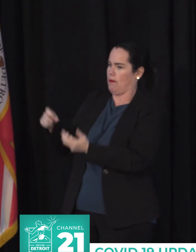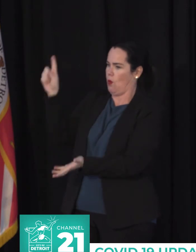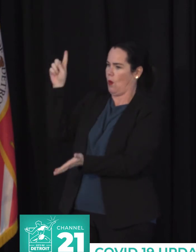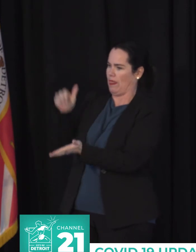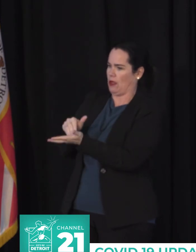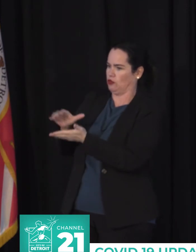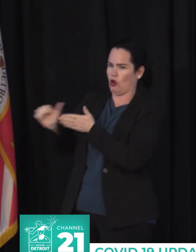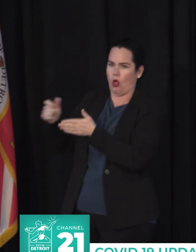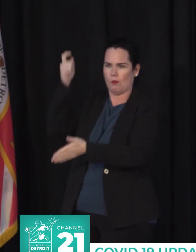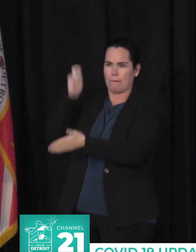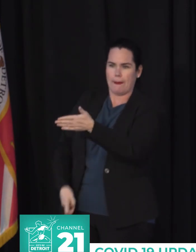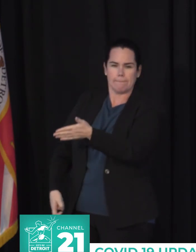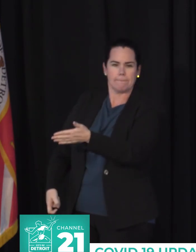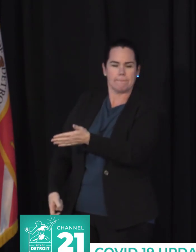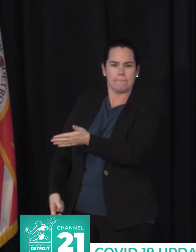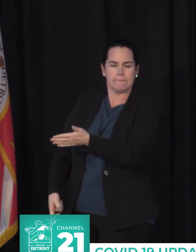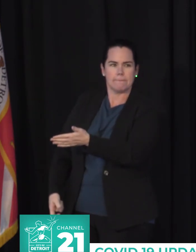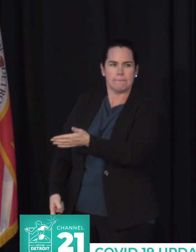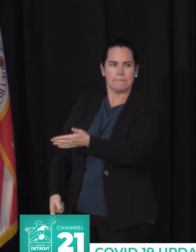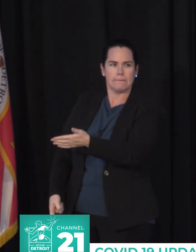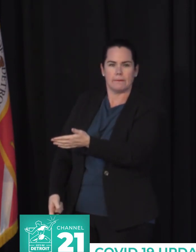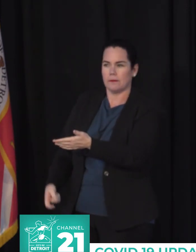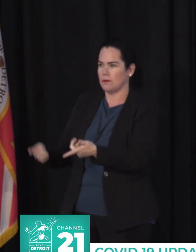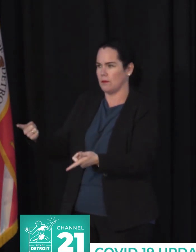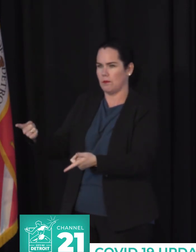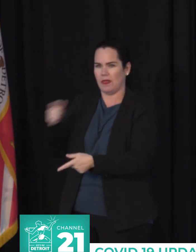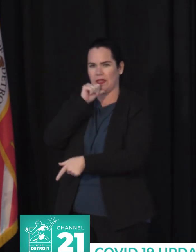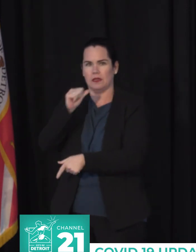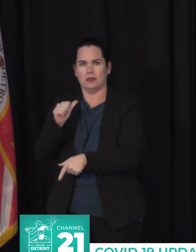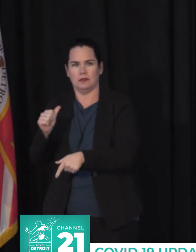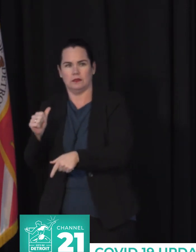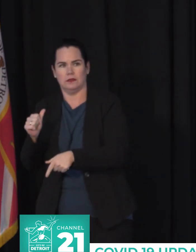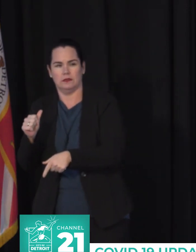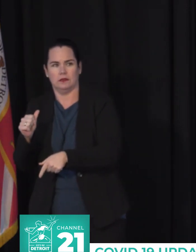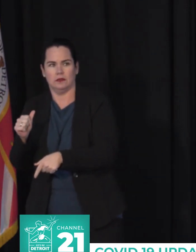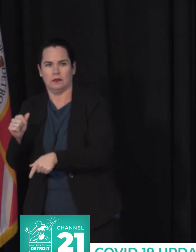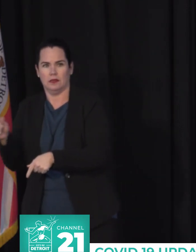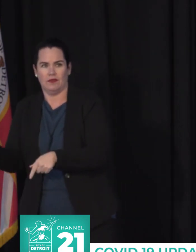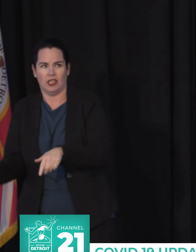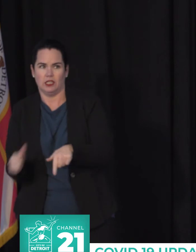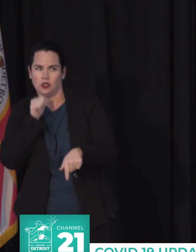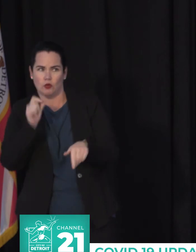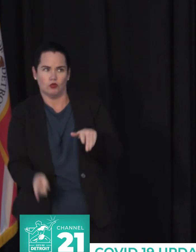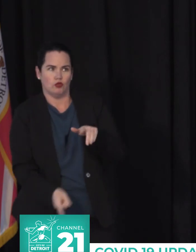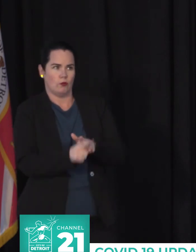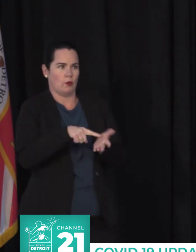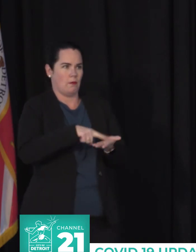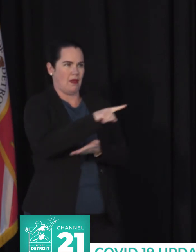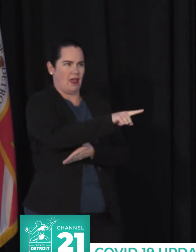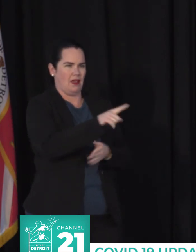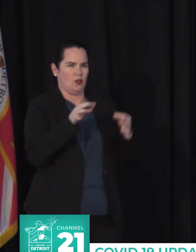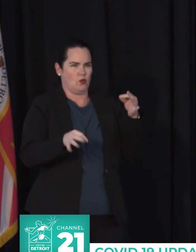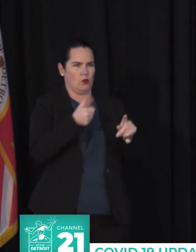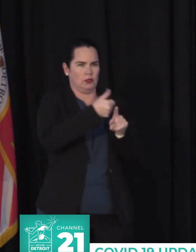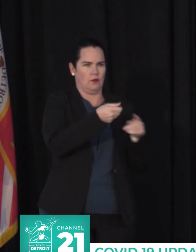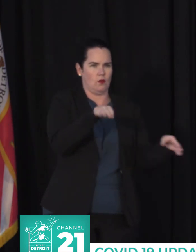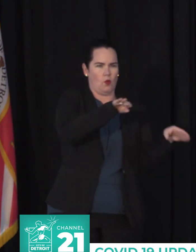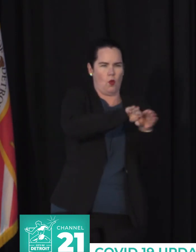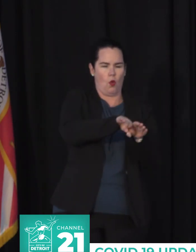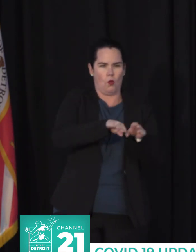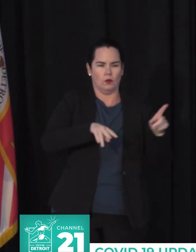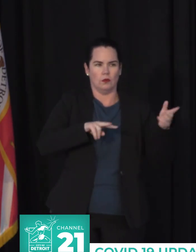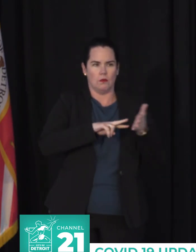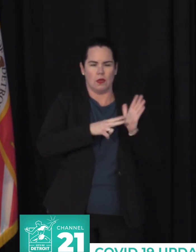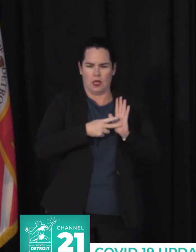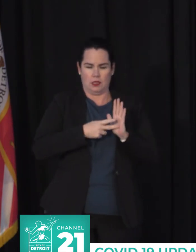$1,000 fine and they don't show up to pay it, the courts are closed, plus you had a big group out there, are you